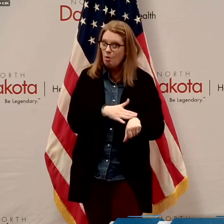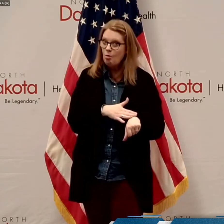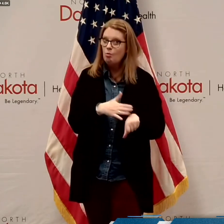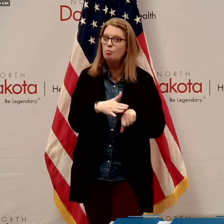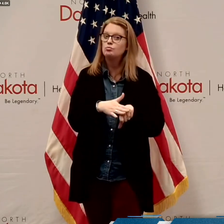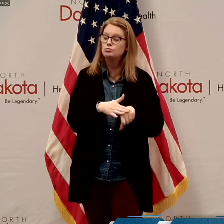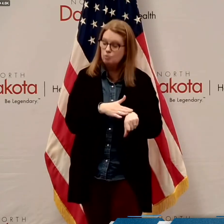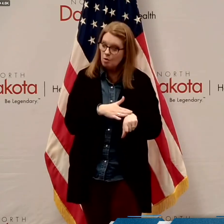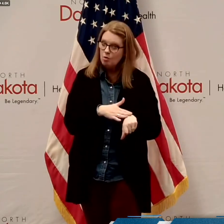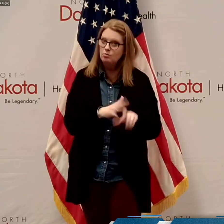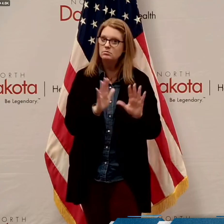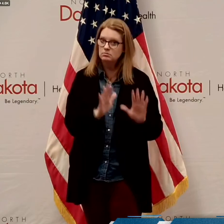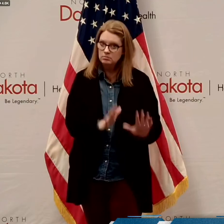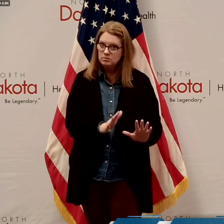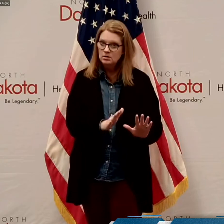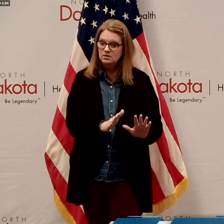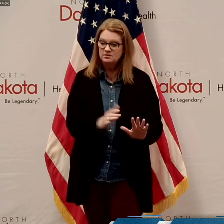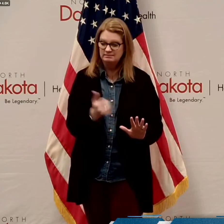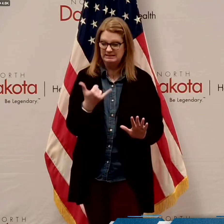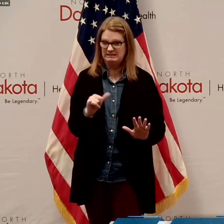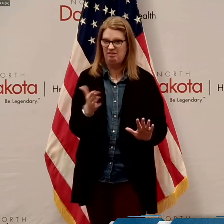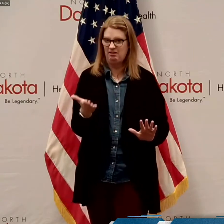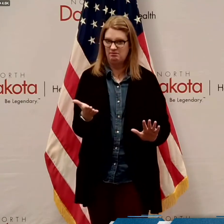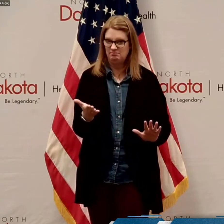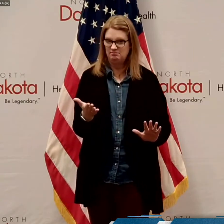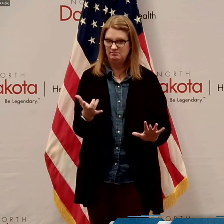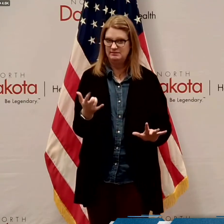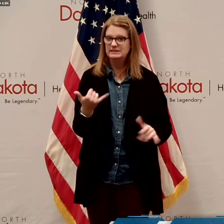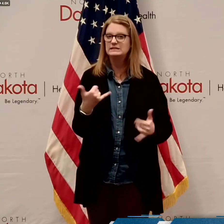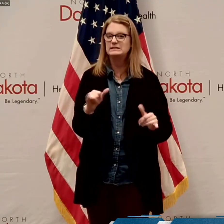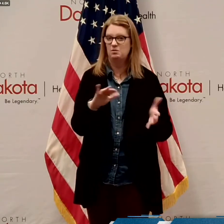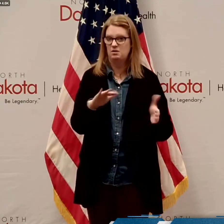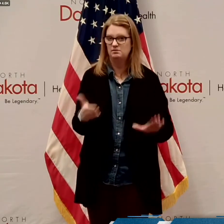all the actions we've taken, but it is still there and it's still deadly.